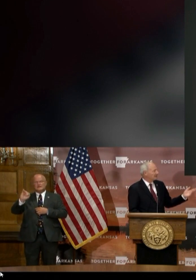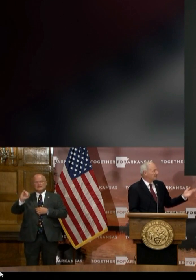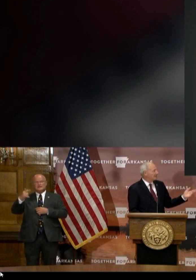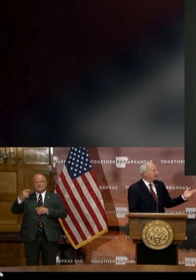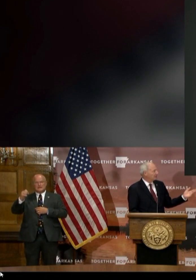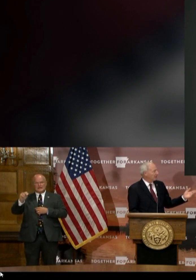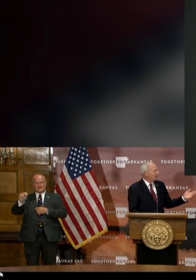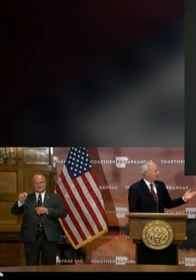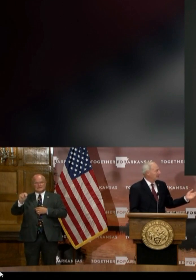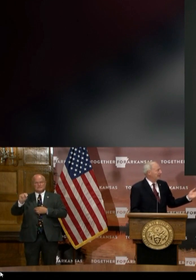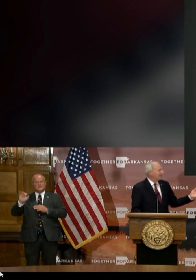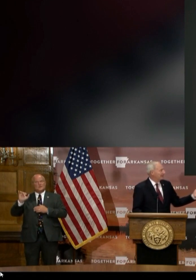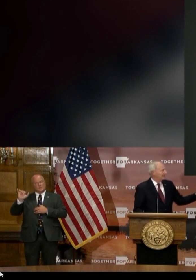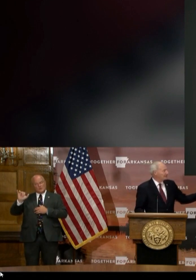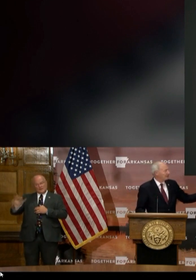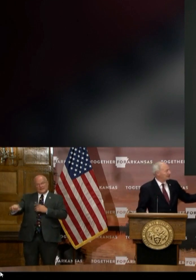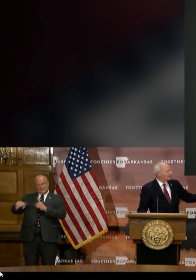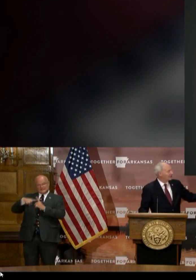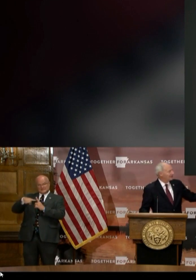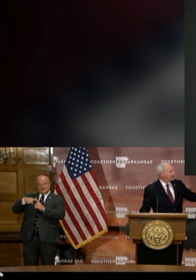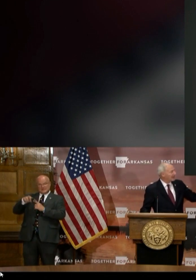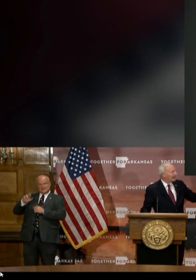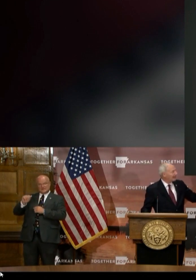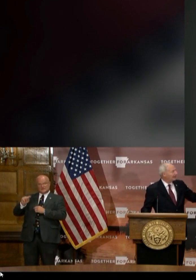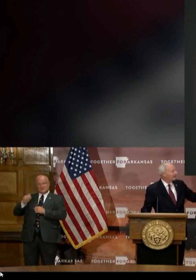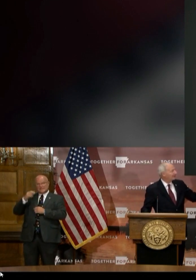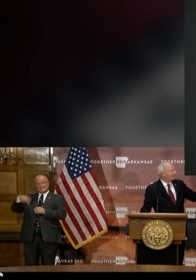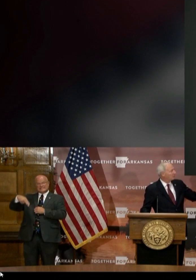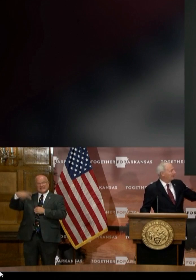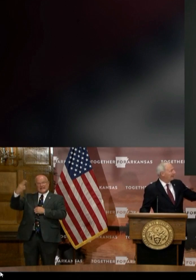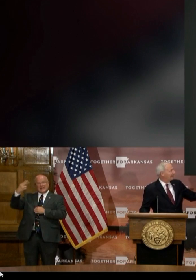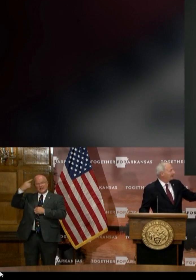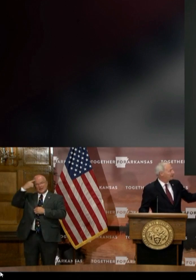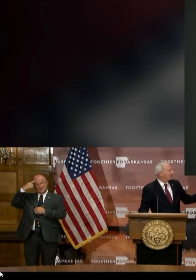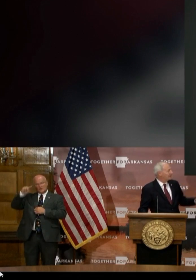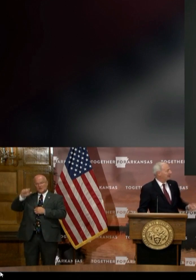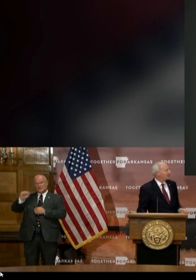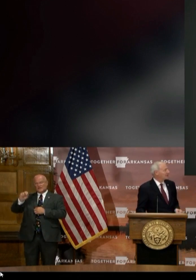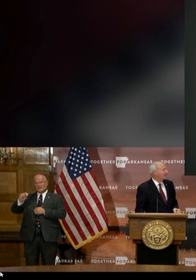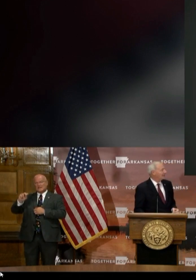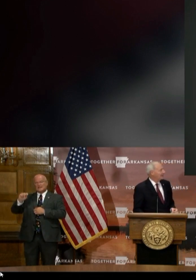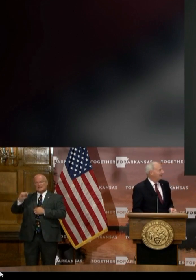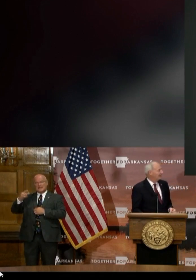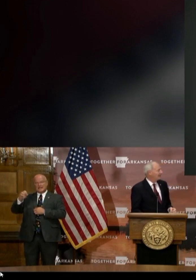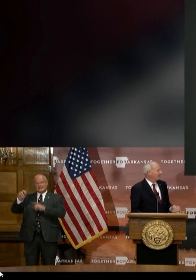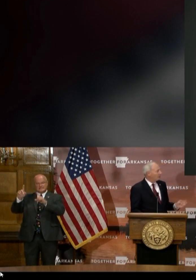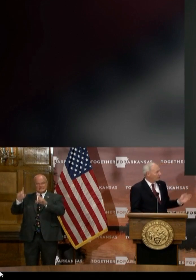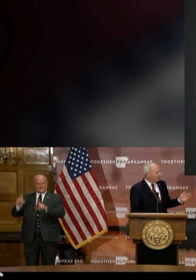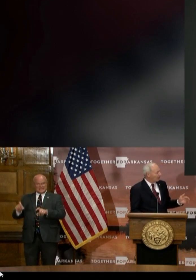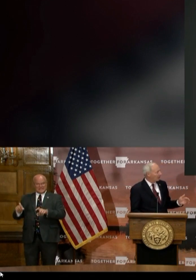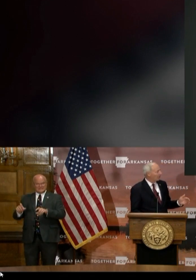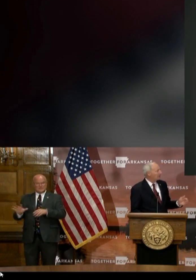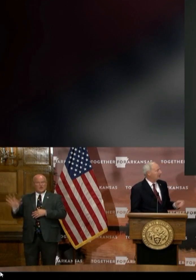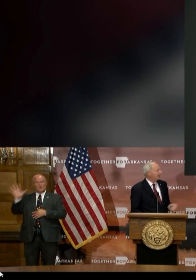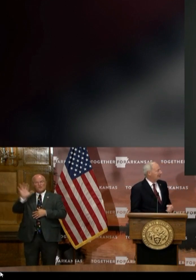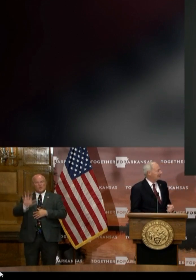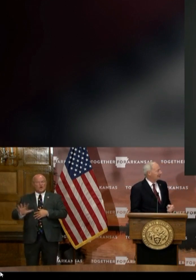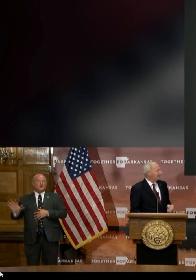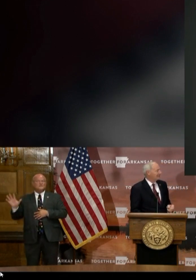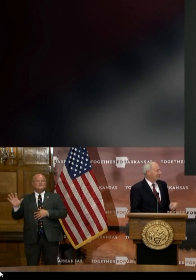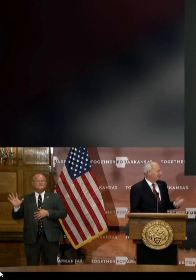the positivity rate, as you can see, is higher for the antigen test